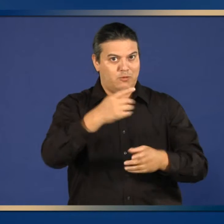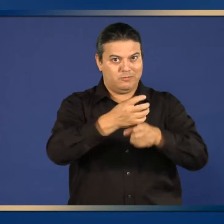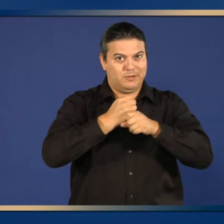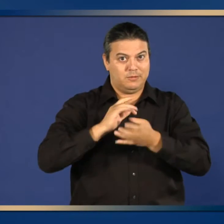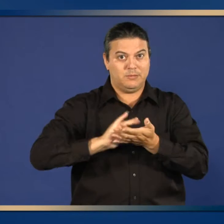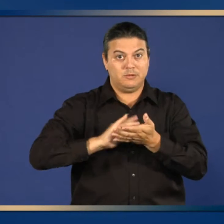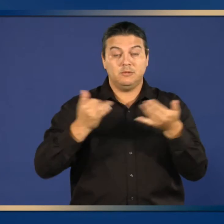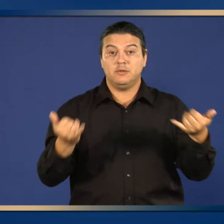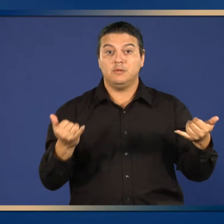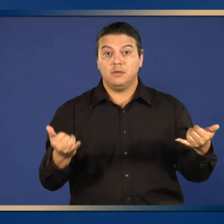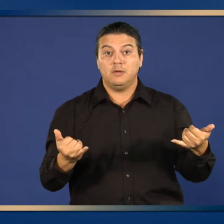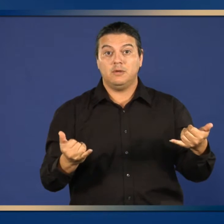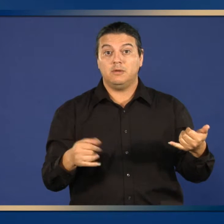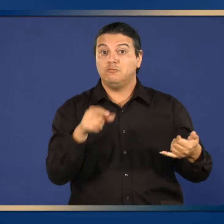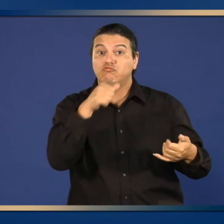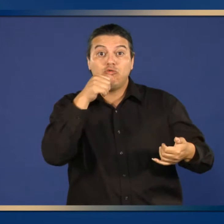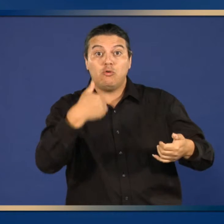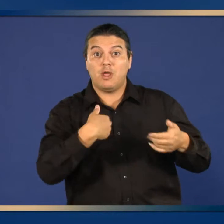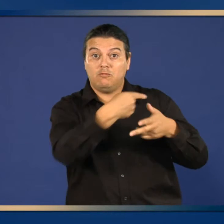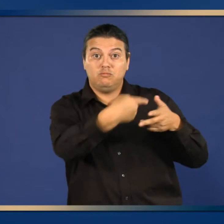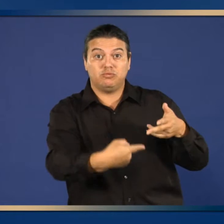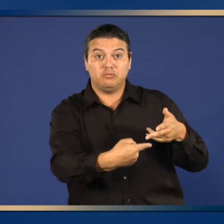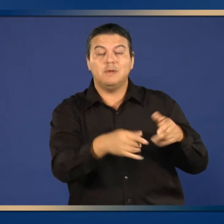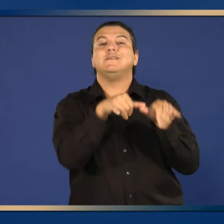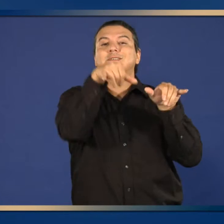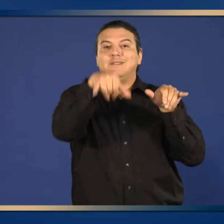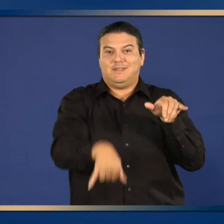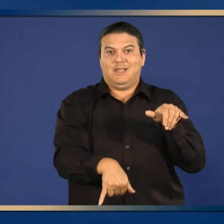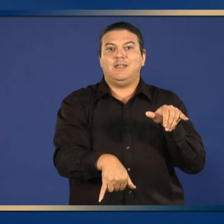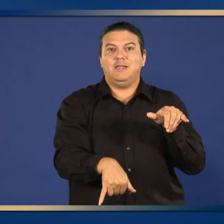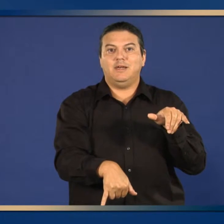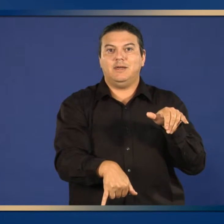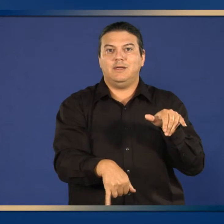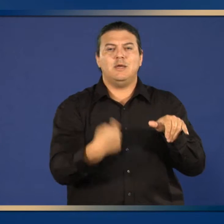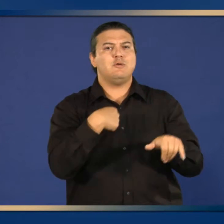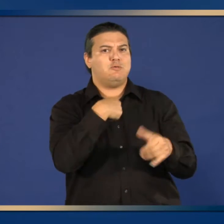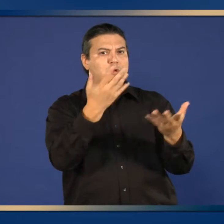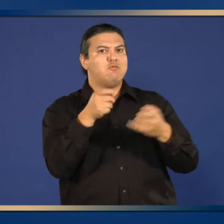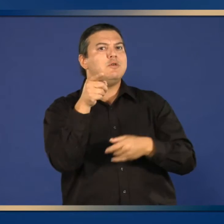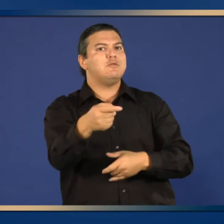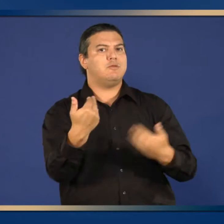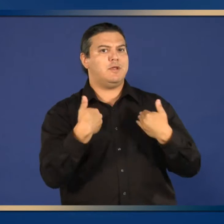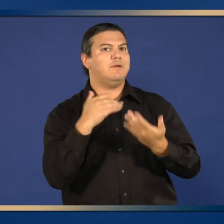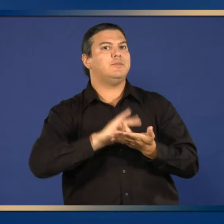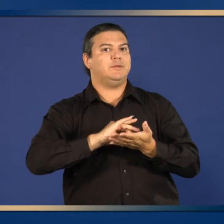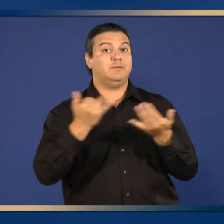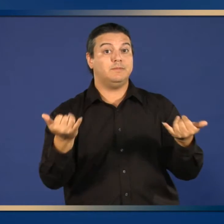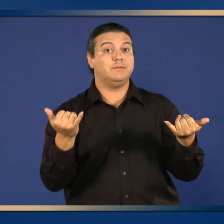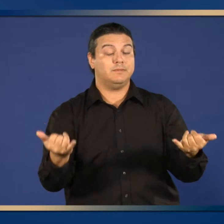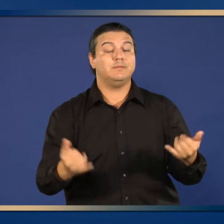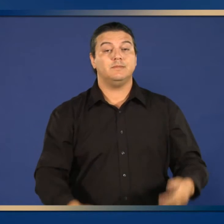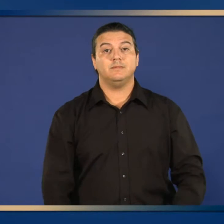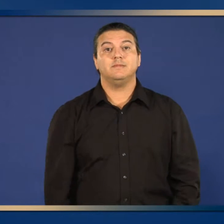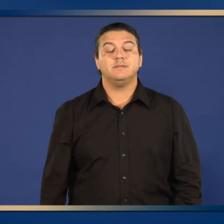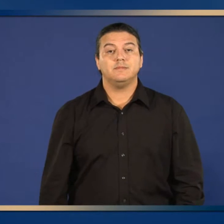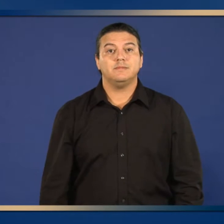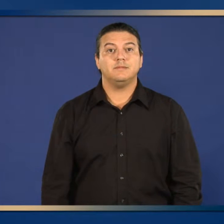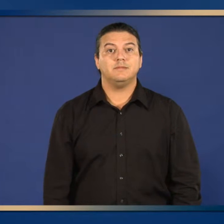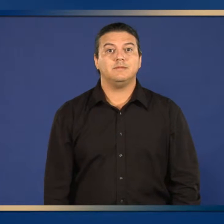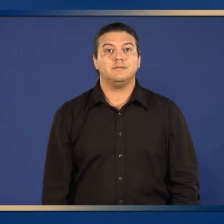items, stay here anyway. We want you to receive medicine today.